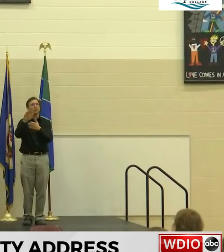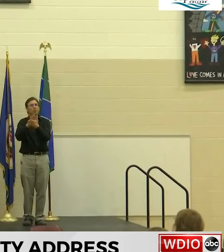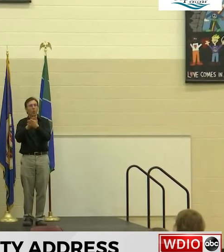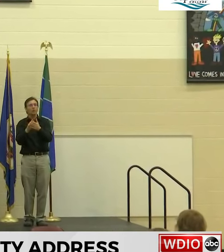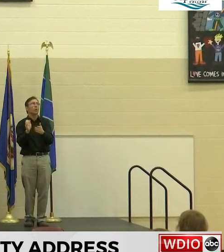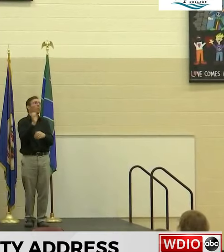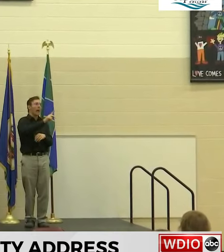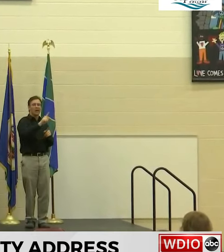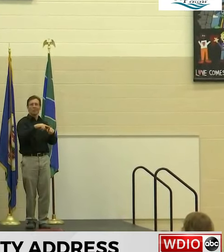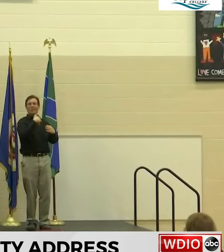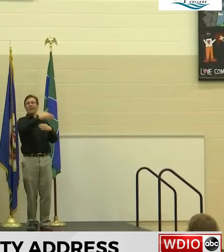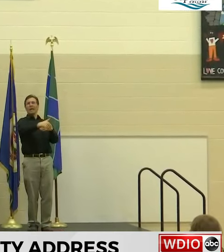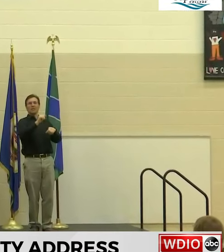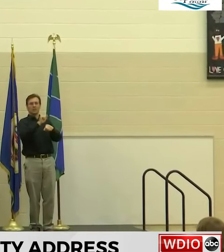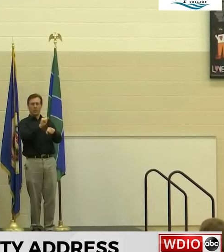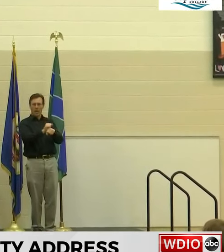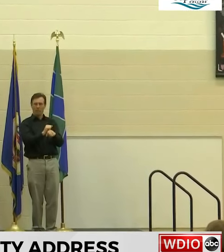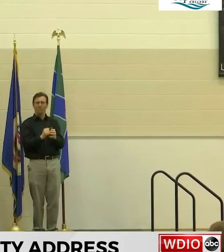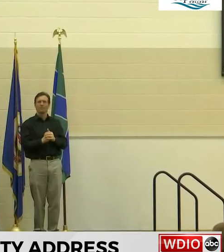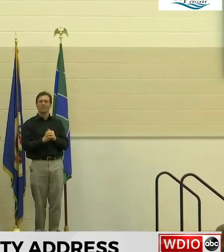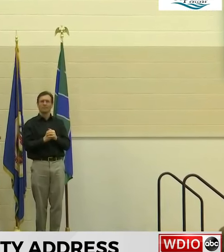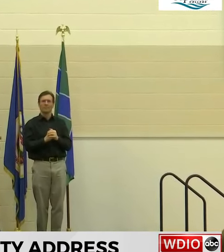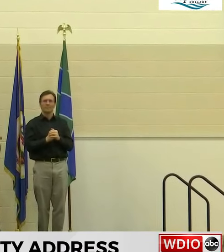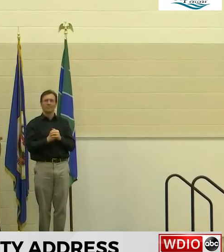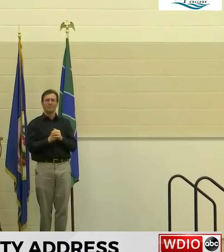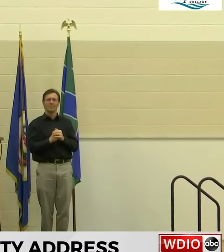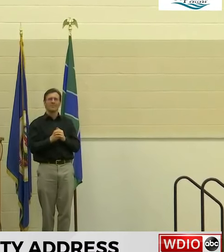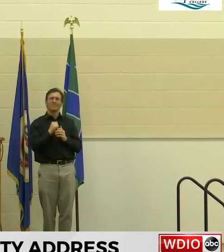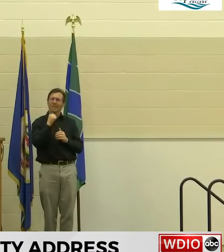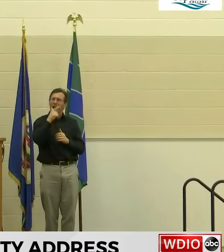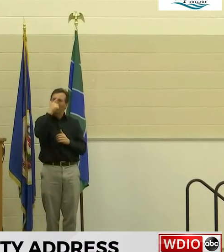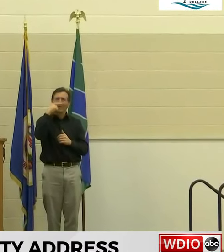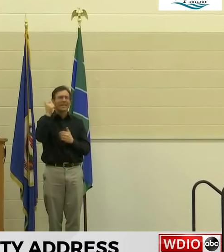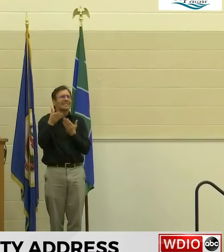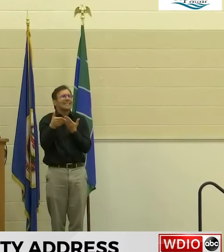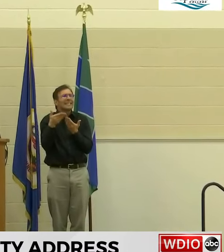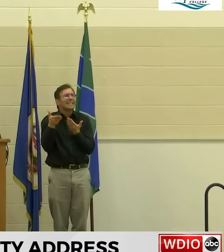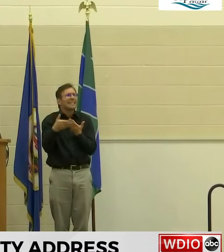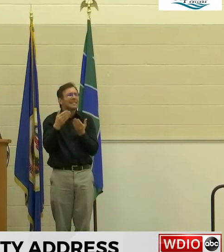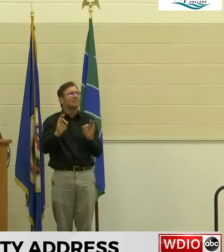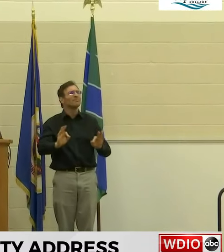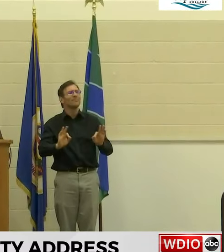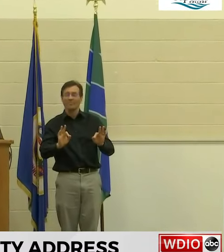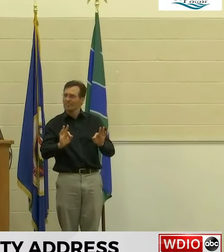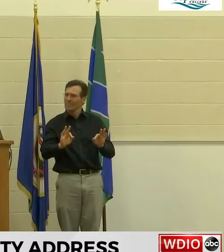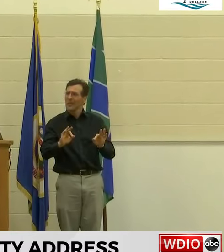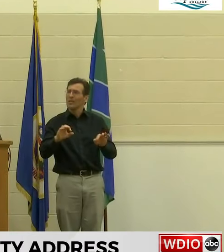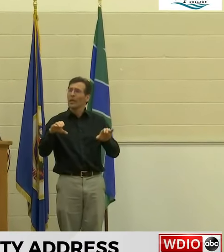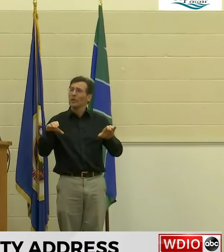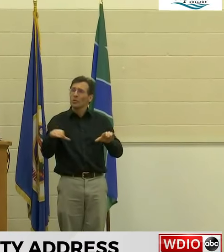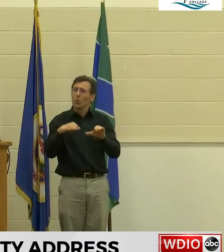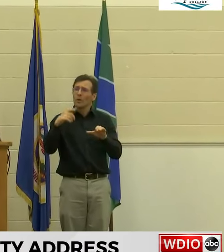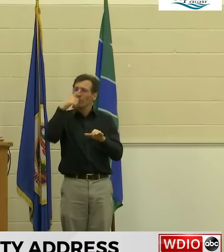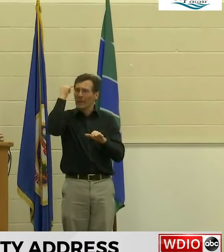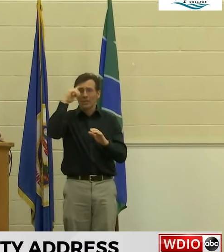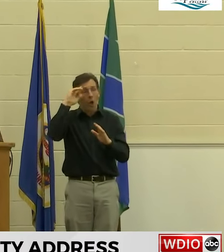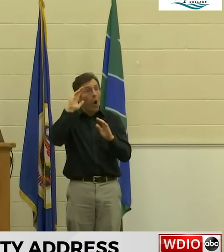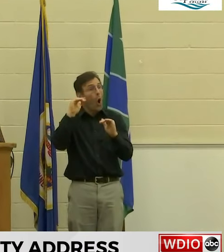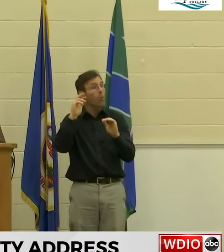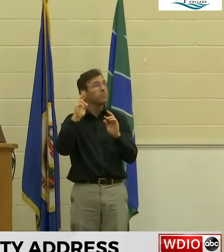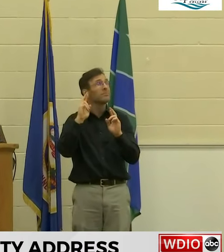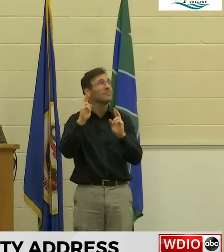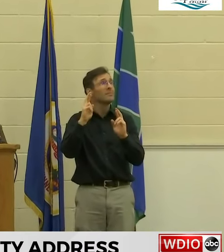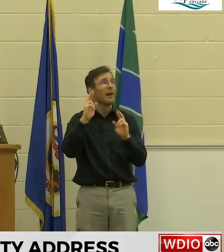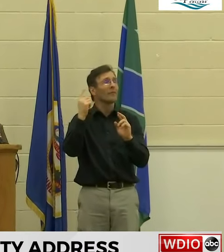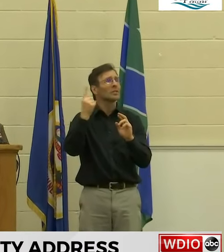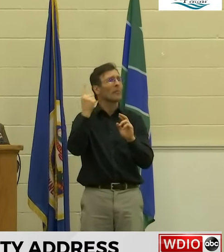can get to the next job. And they don't do it because it's easy. They do it because hope for something